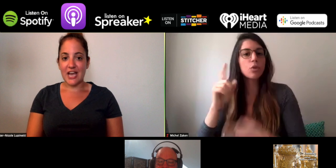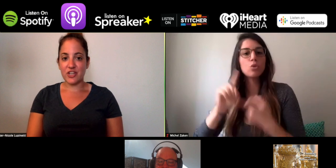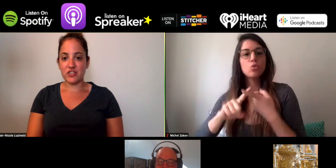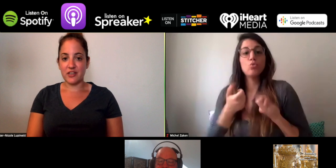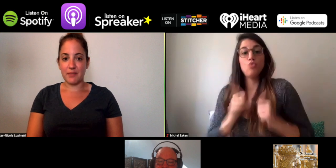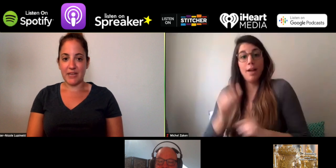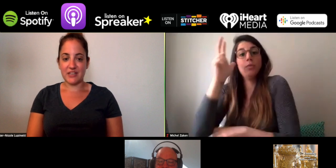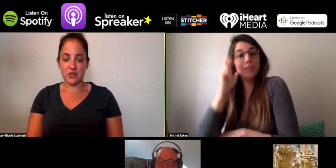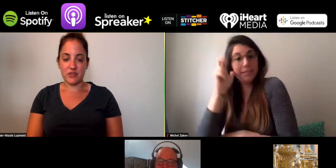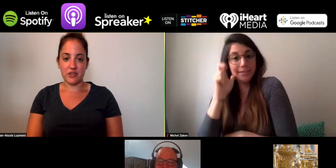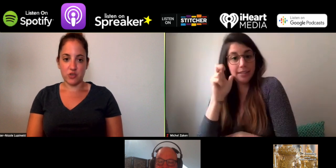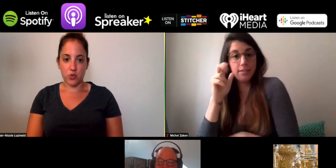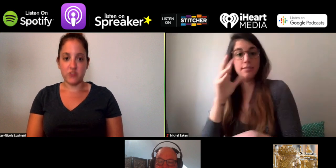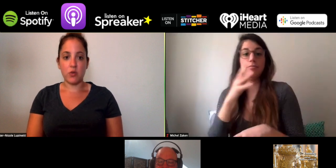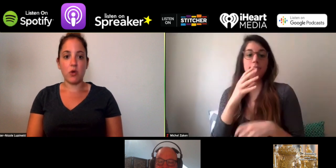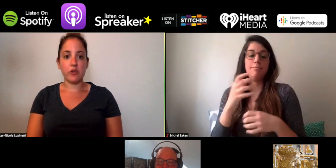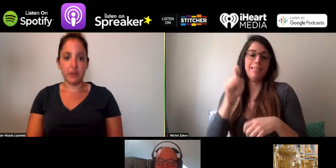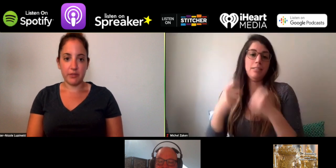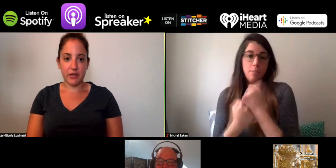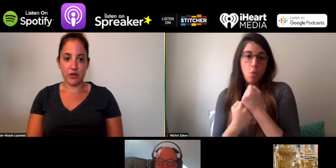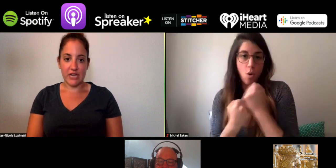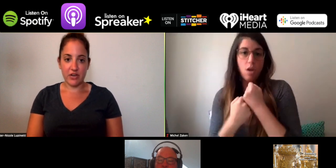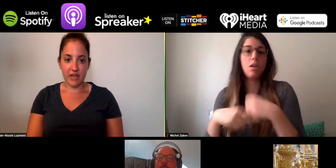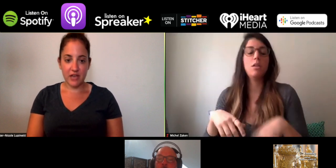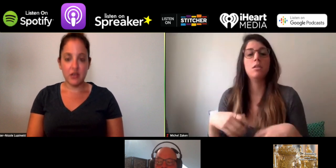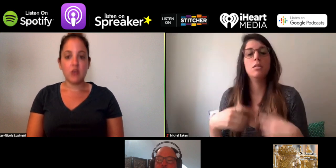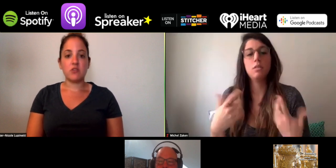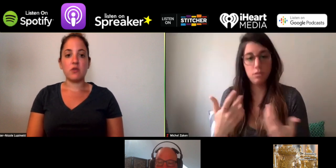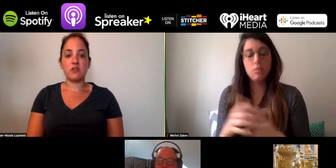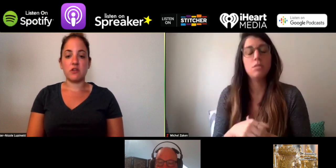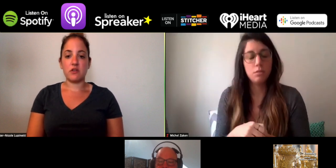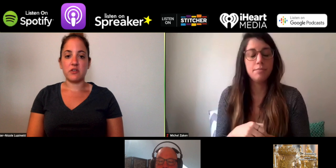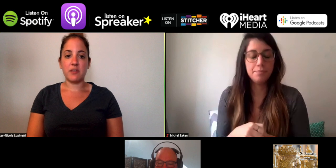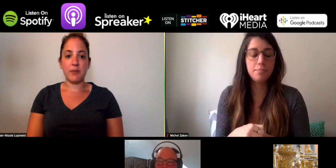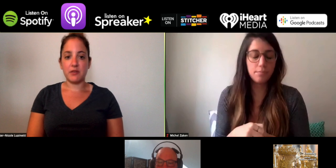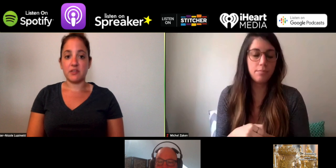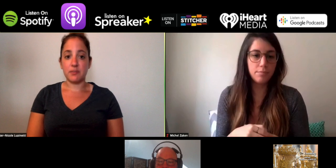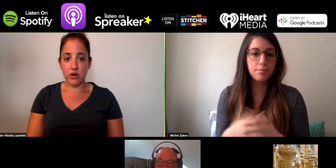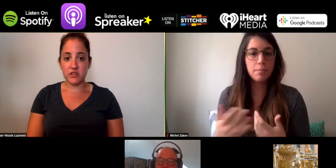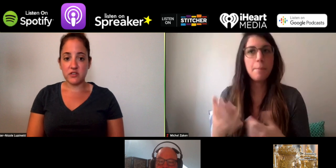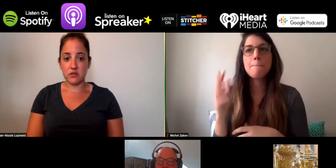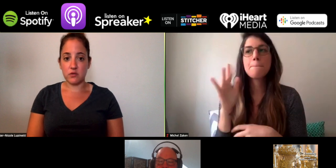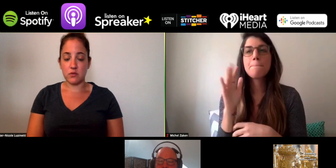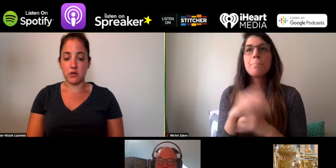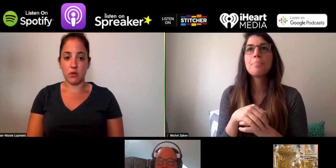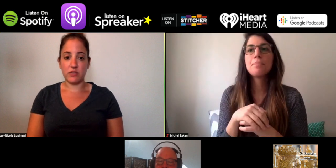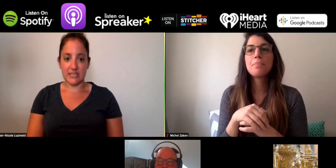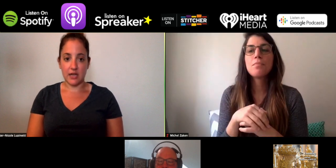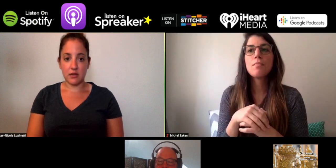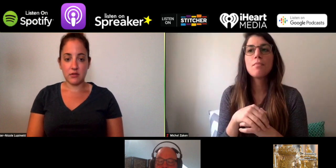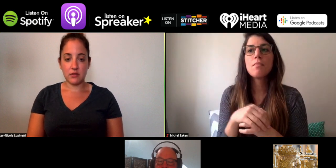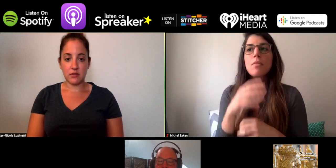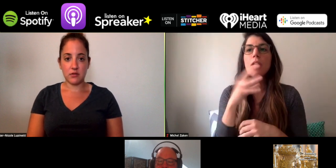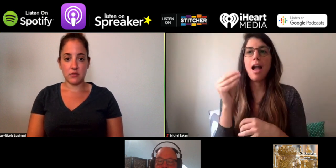it's actually based on using a tool. So a cochlear implant or a hearing aid. So those are supplemental supports to, you know,